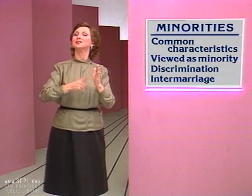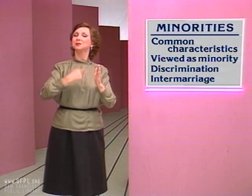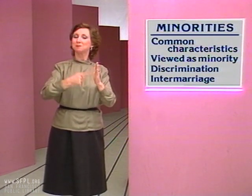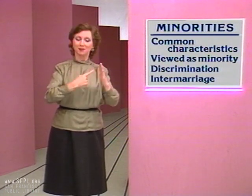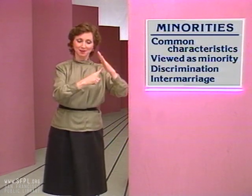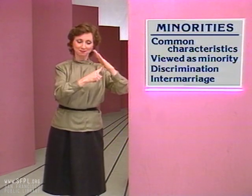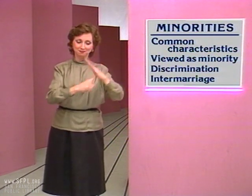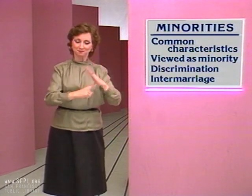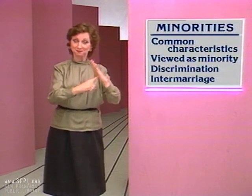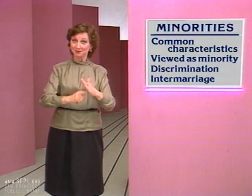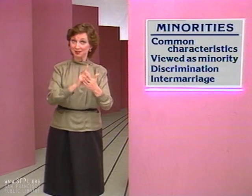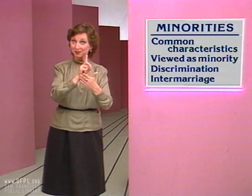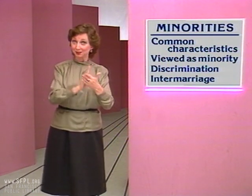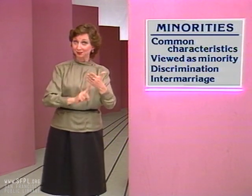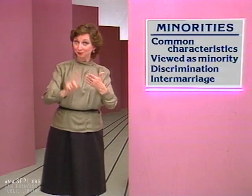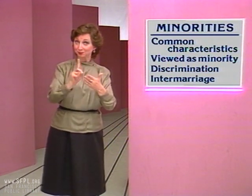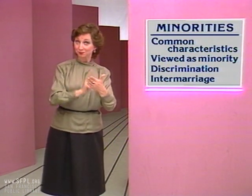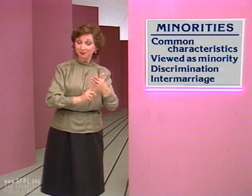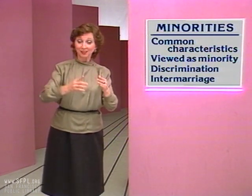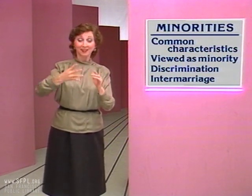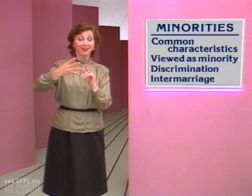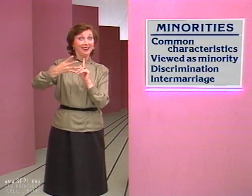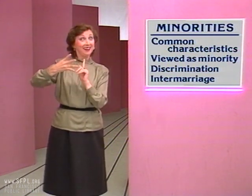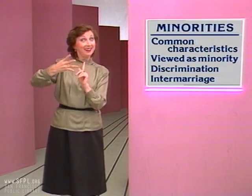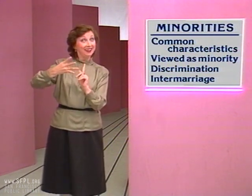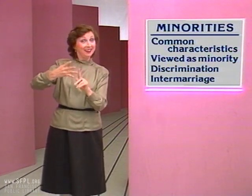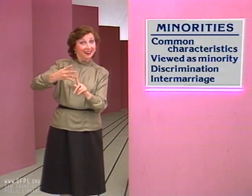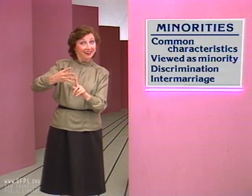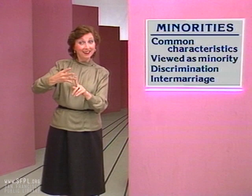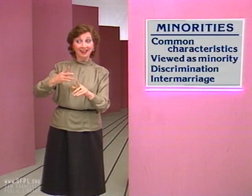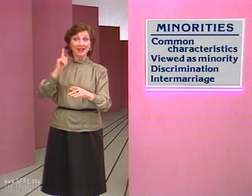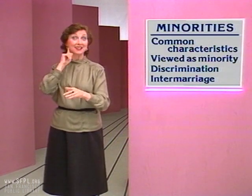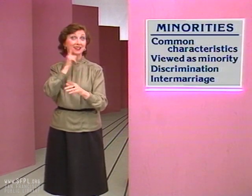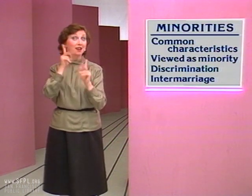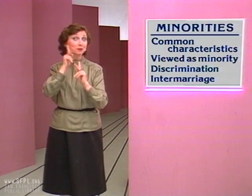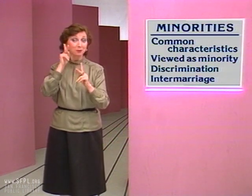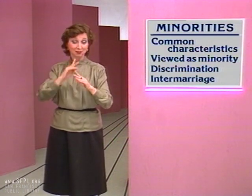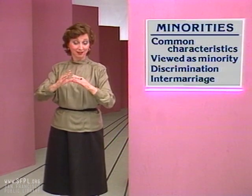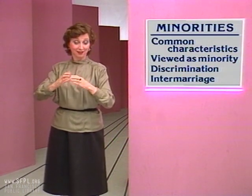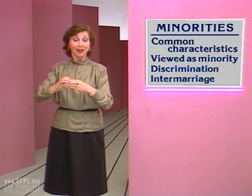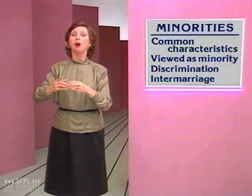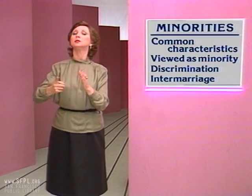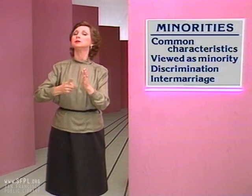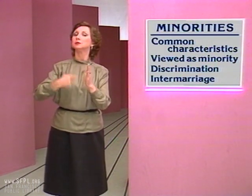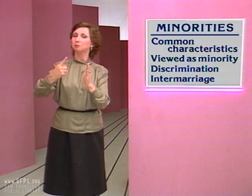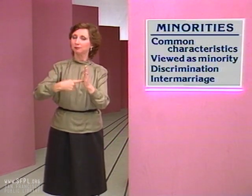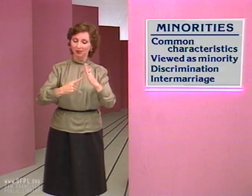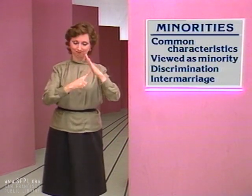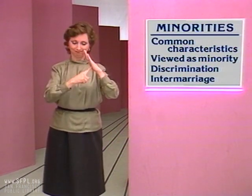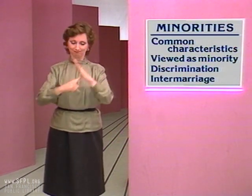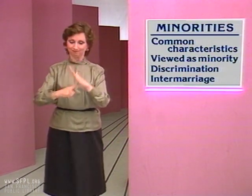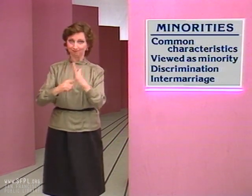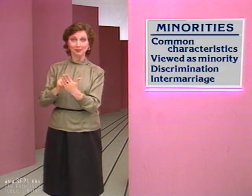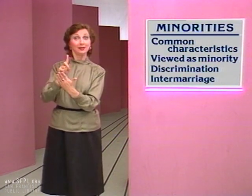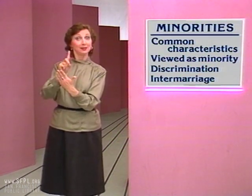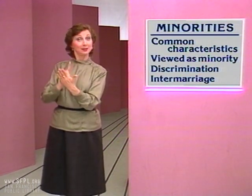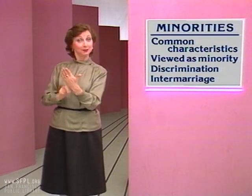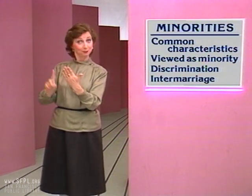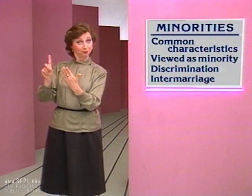separately. Third, members of a minority frequently face discrimination, and discrimination has certainly been an integral part of